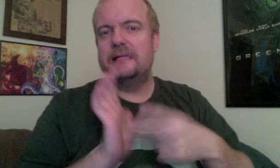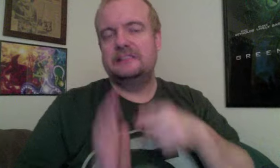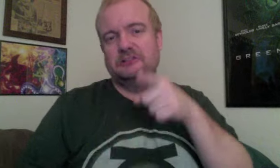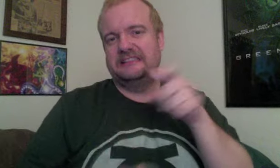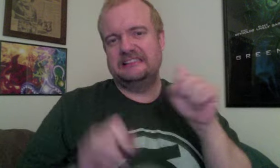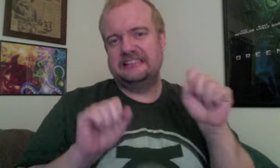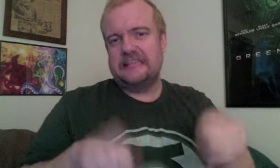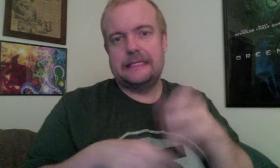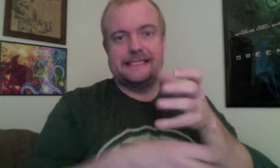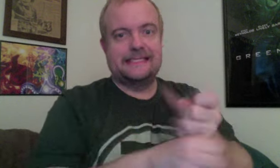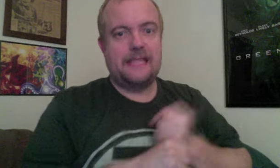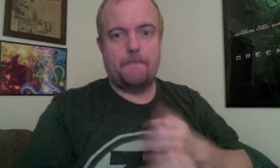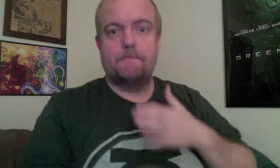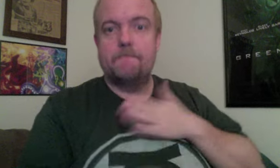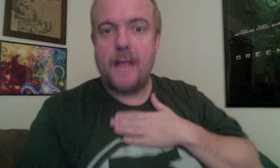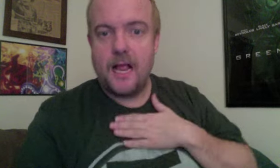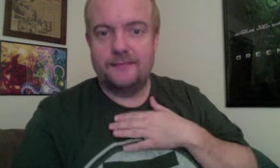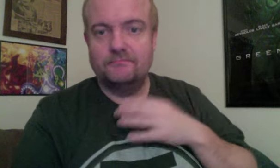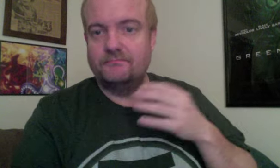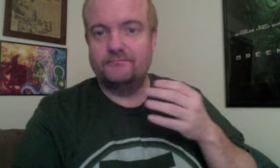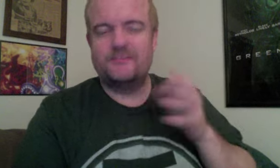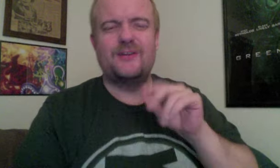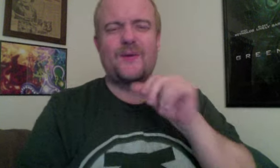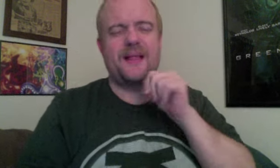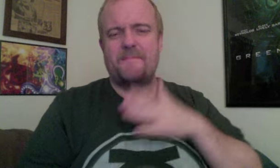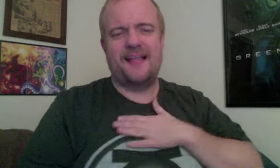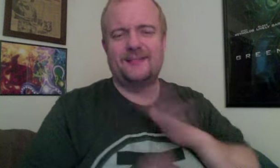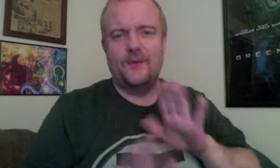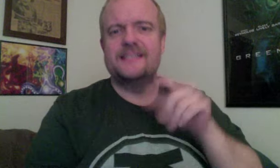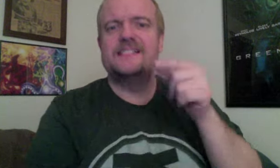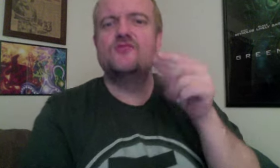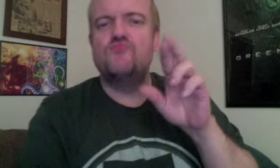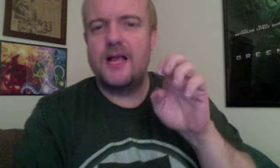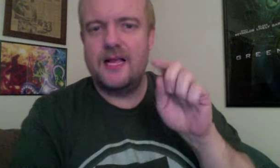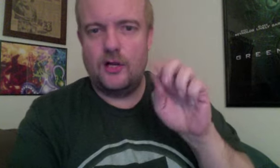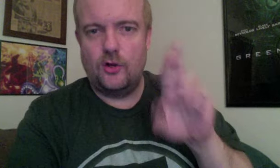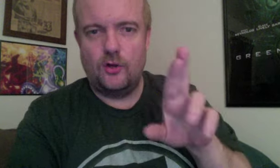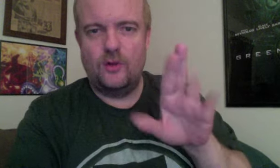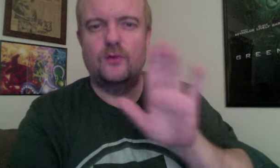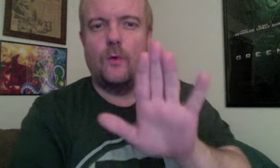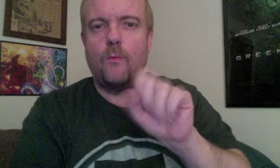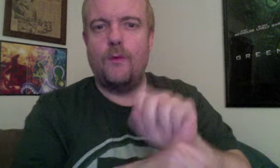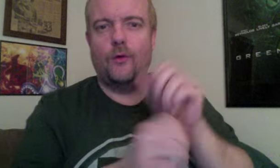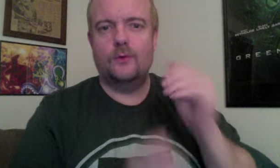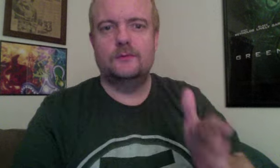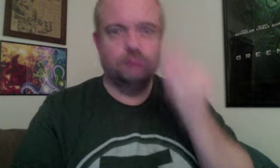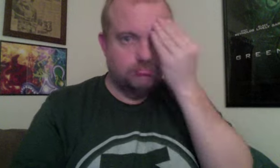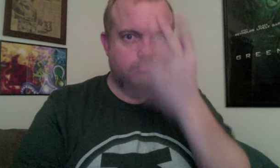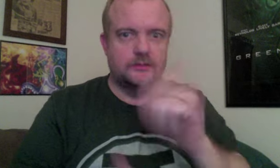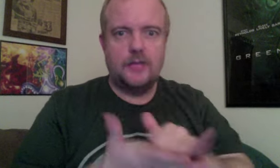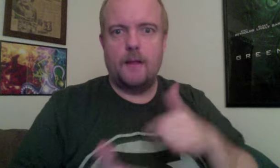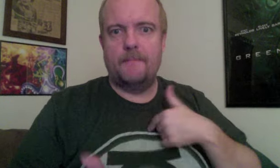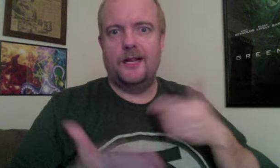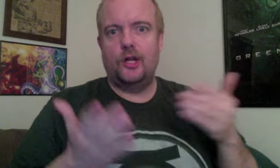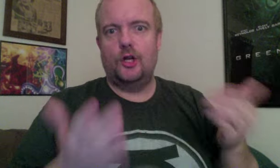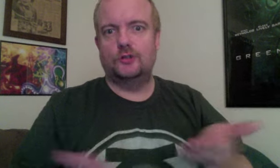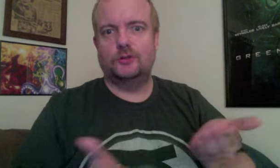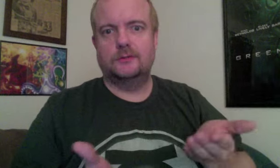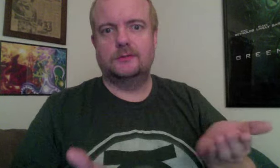Abbottabad, Pakistan. Track the mission timeline and follow step by step through the process of eliminating the world's most wanted